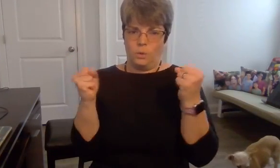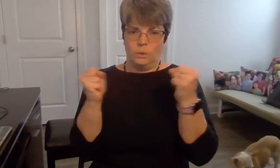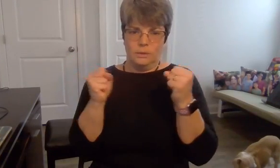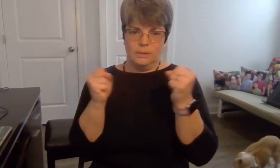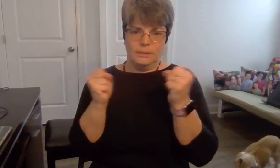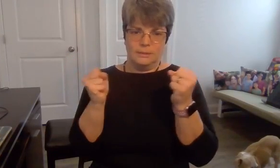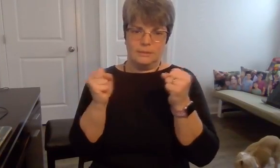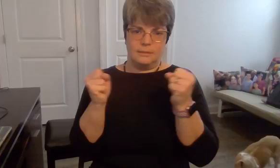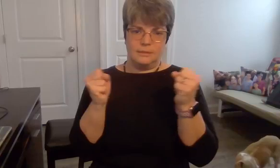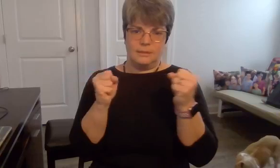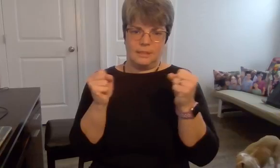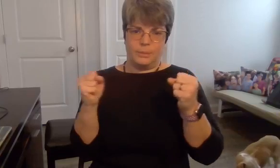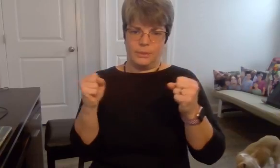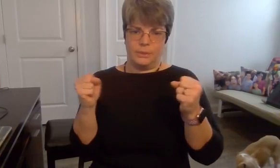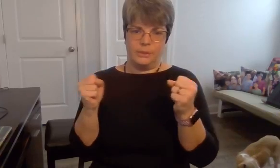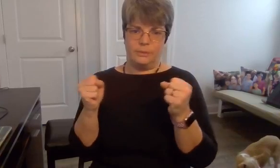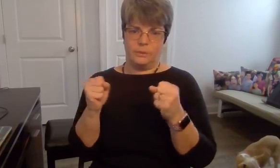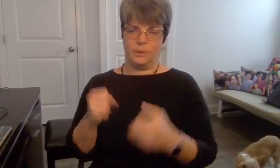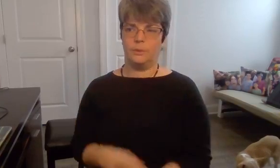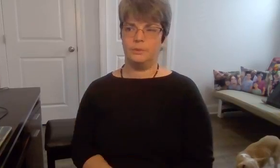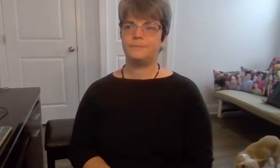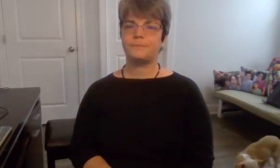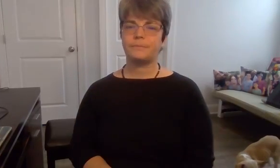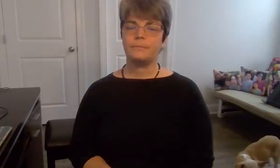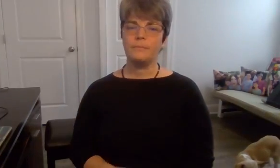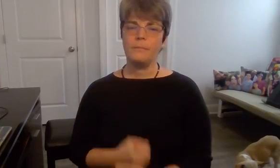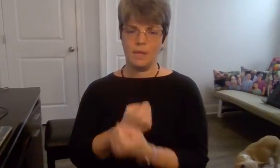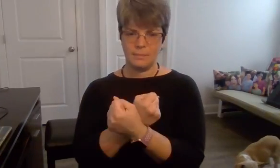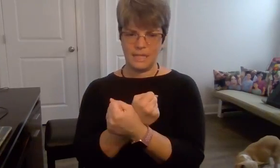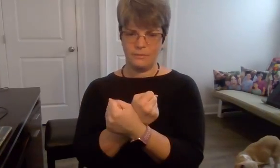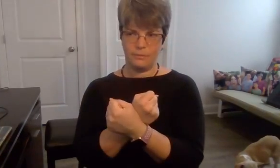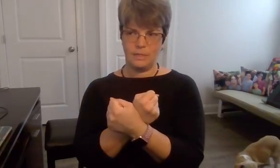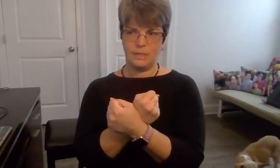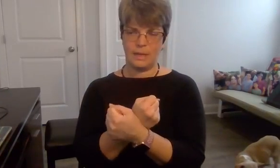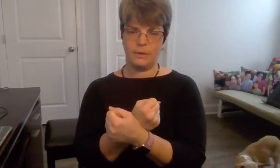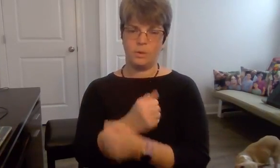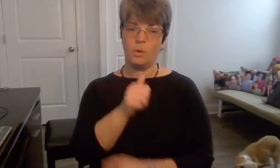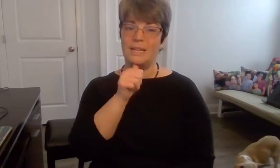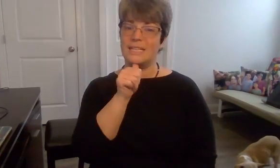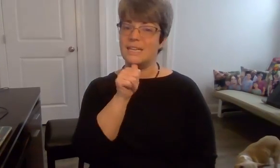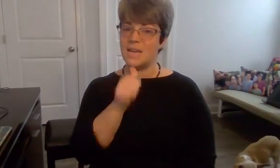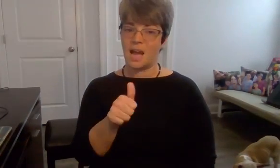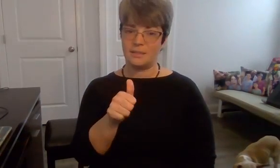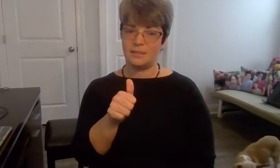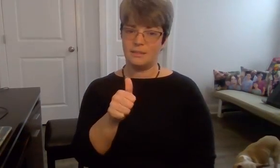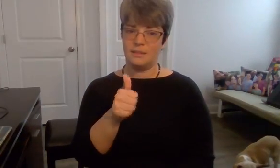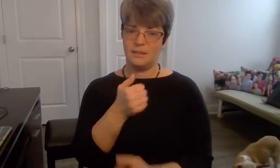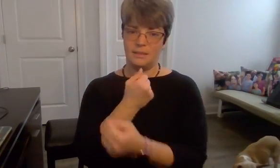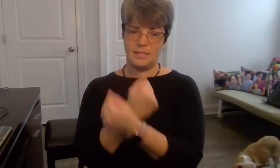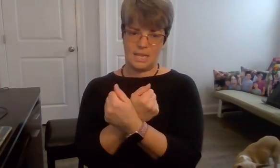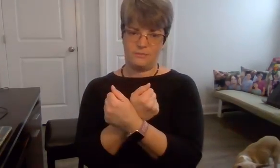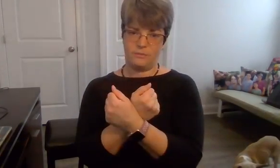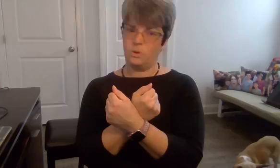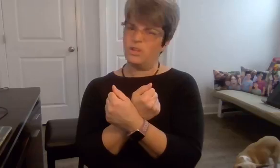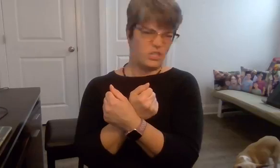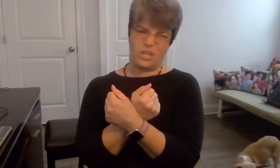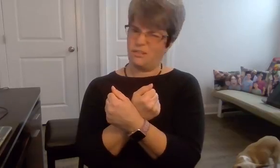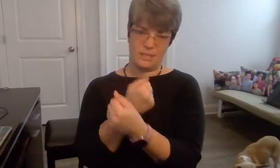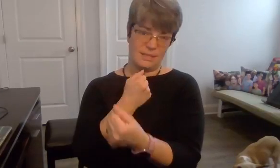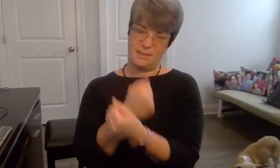Cold. It's like burr, you feel cold. Safe, we did that one. Or it's not safe. Or you can just shake your head. It's not